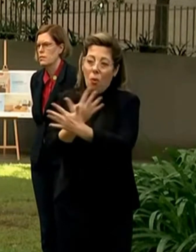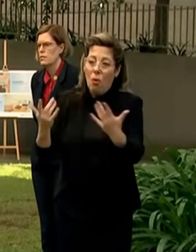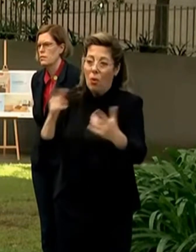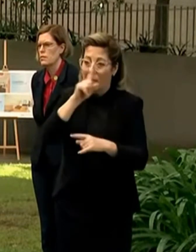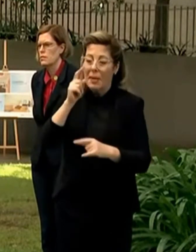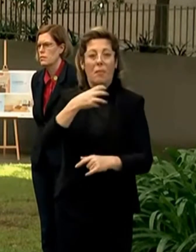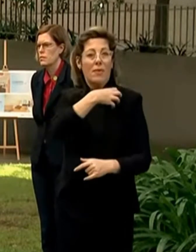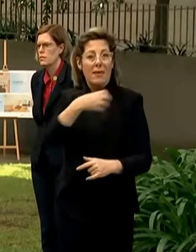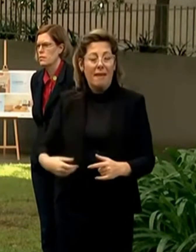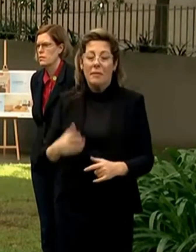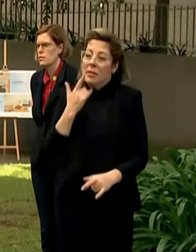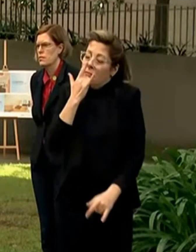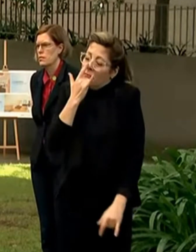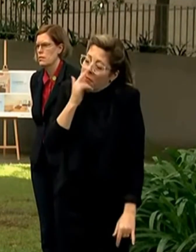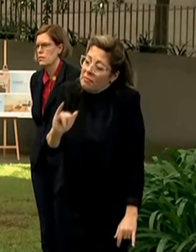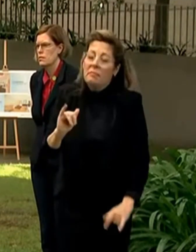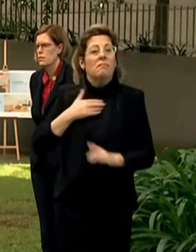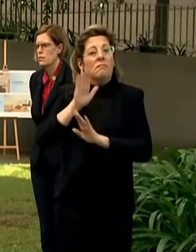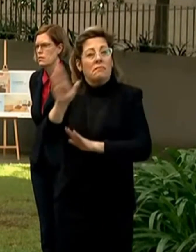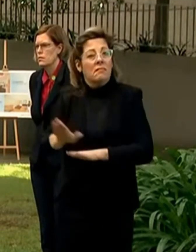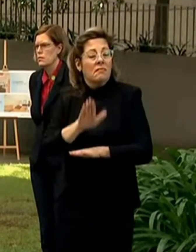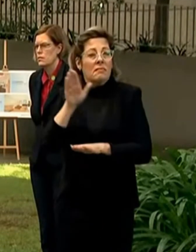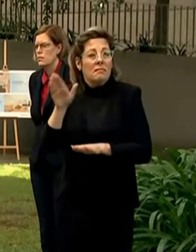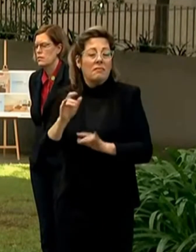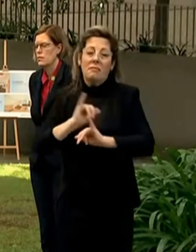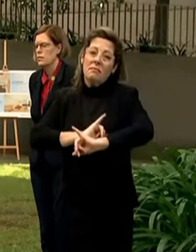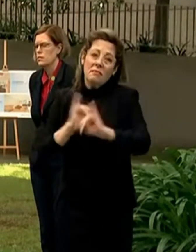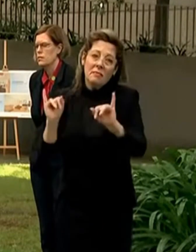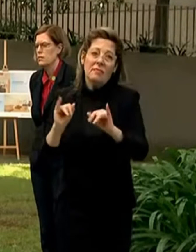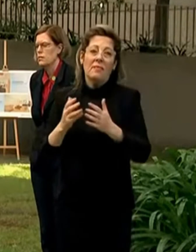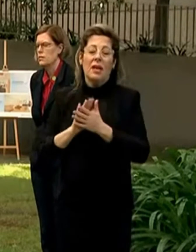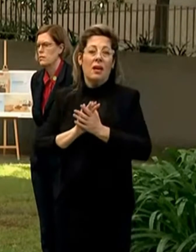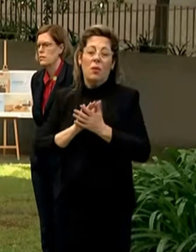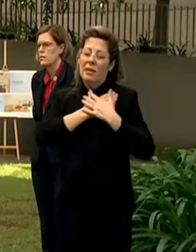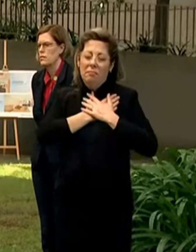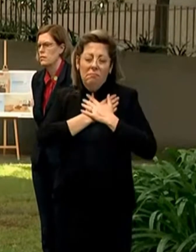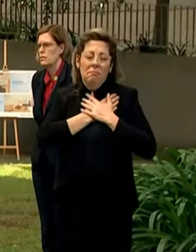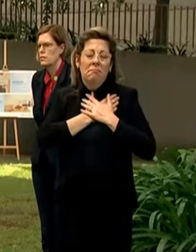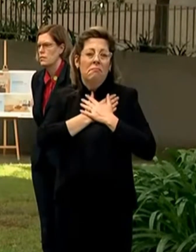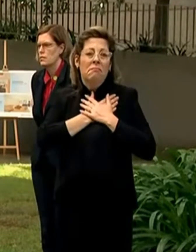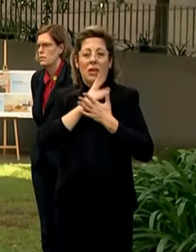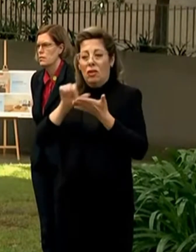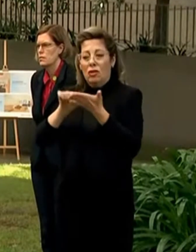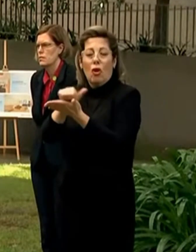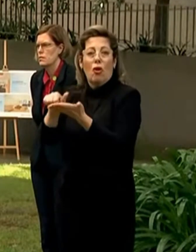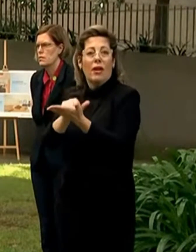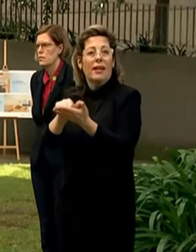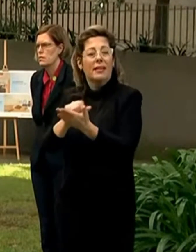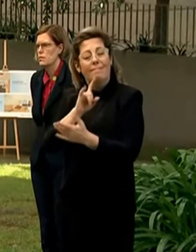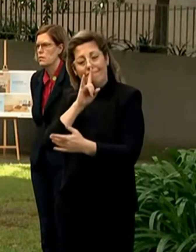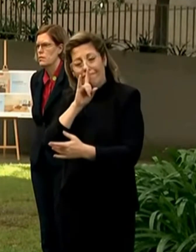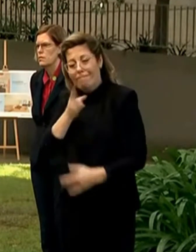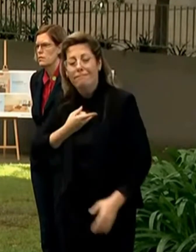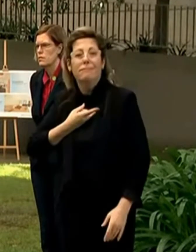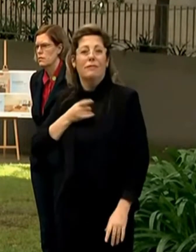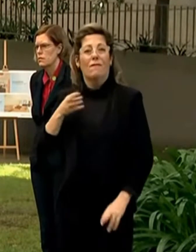Victoria, because the situation they're in is not a good one, and honestly our hearts and thoughts go to them, because we know what it's like to be